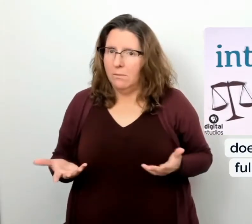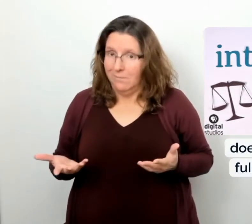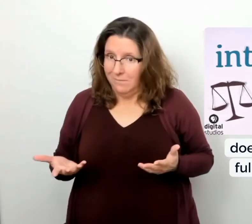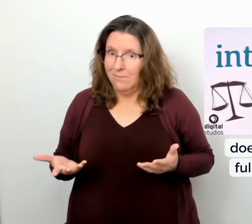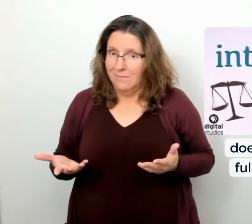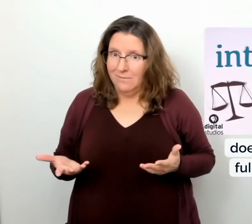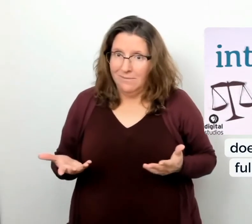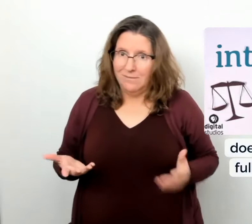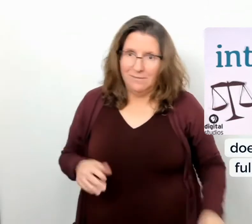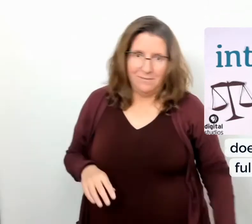school?